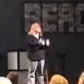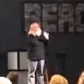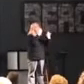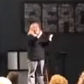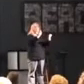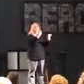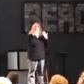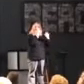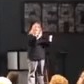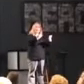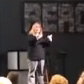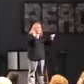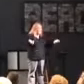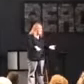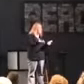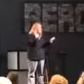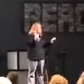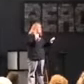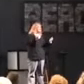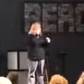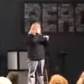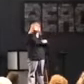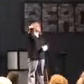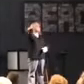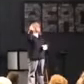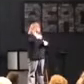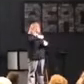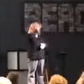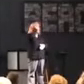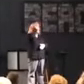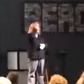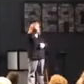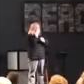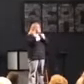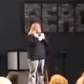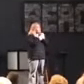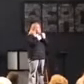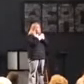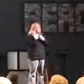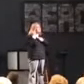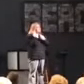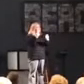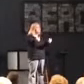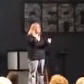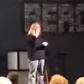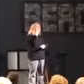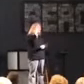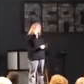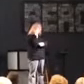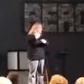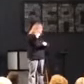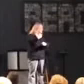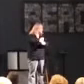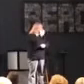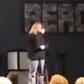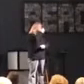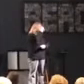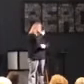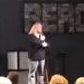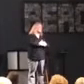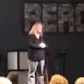Just thank you. Thank you for being here as you remember my dad. Thank you for all the support that you've been over the last 4 years.